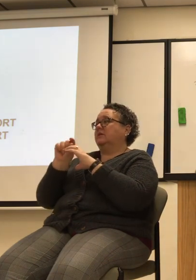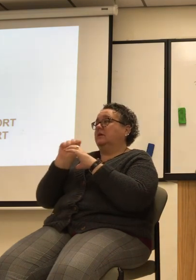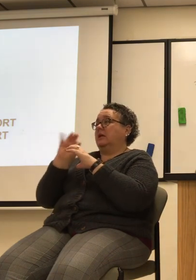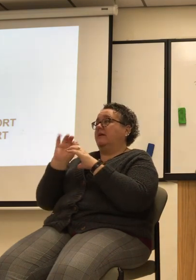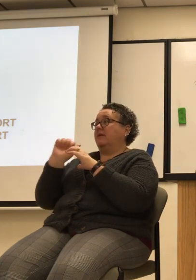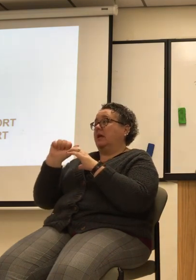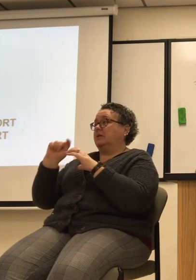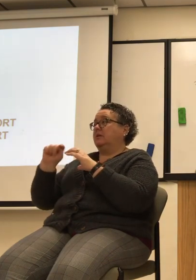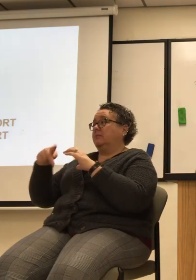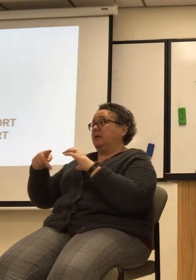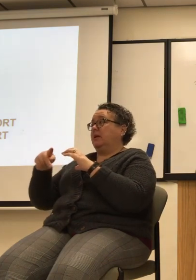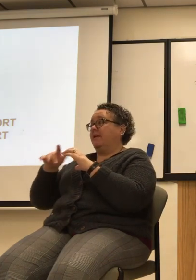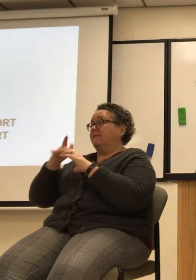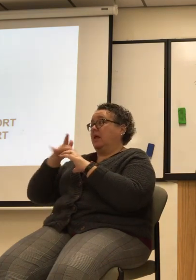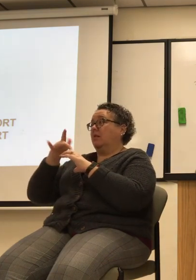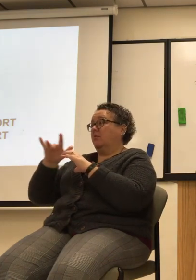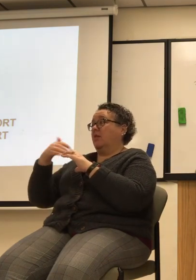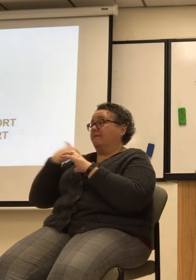available,